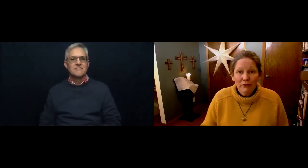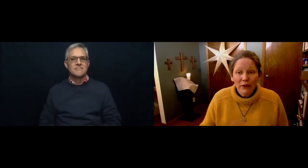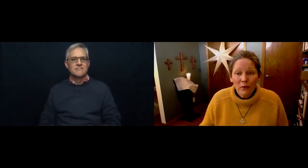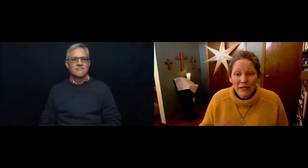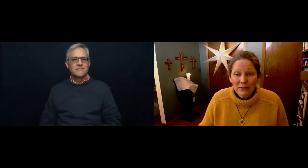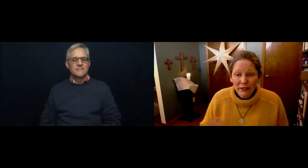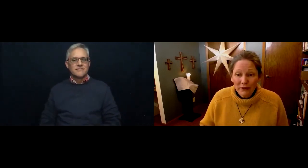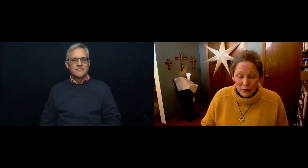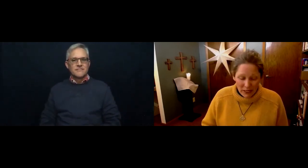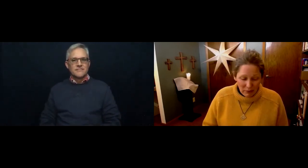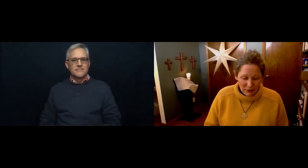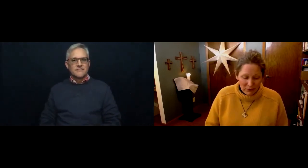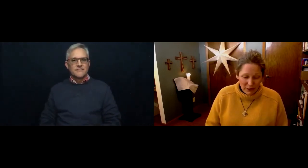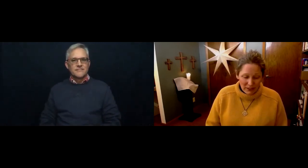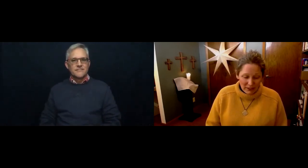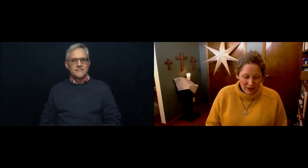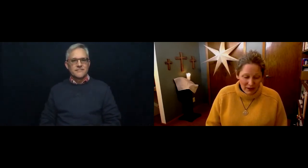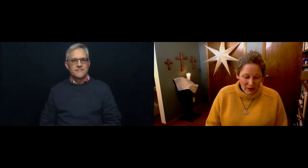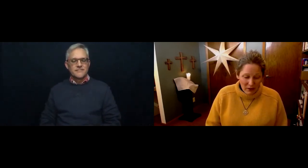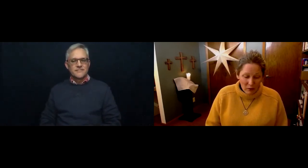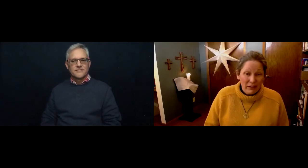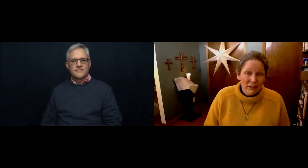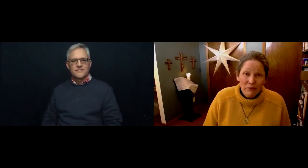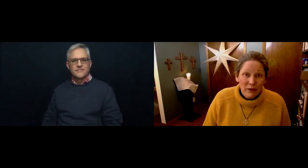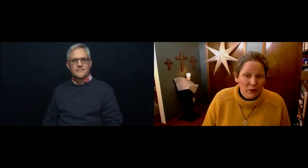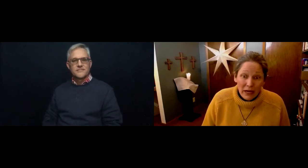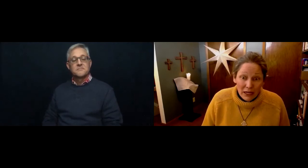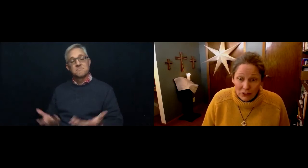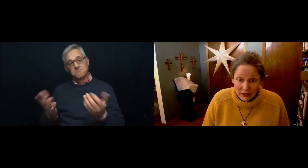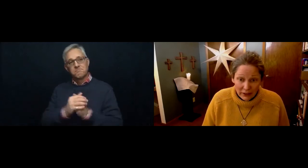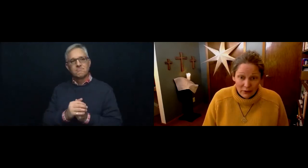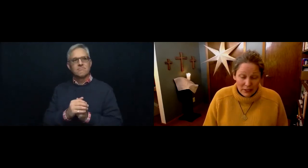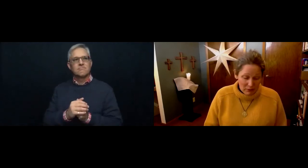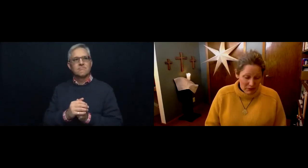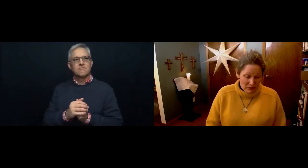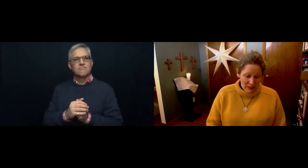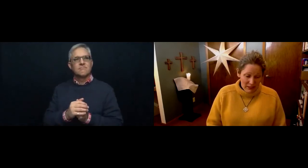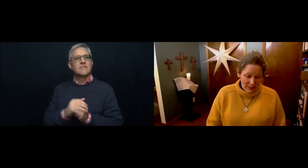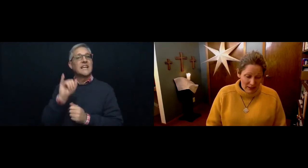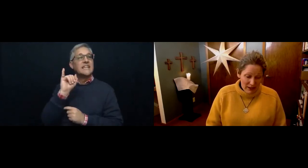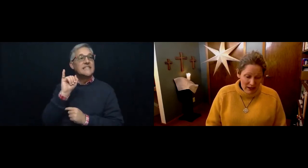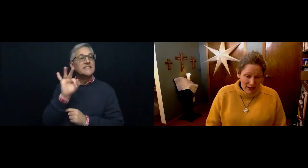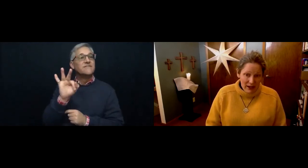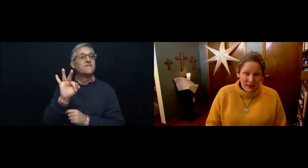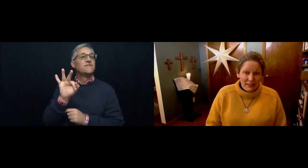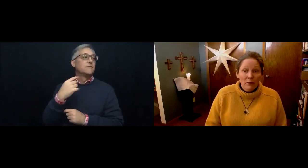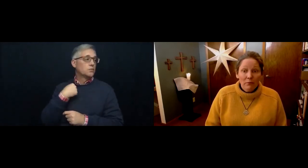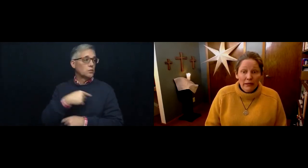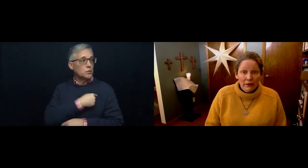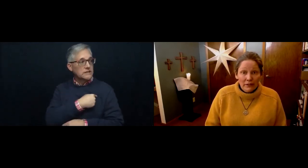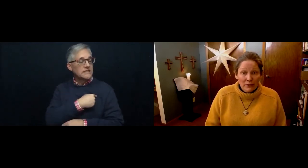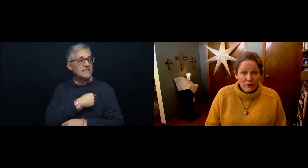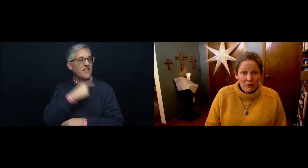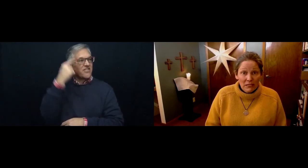But if we always look at those opportunities, or even if we occasionally look at those opportunities as